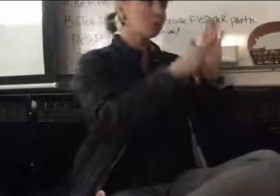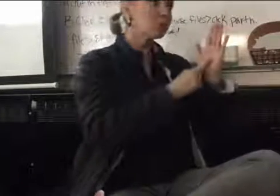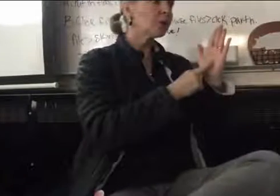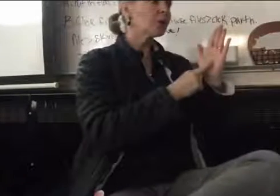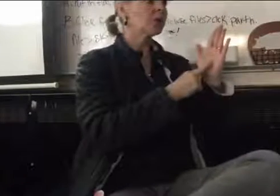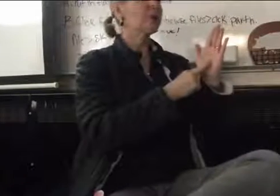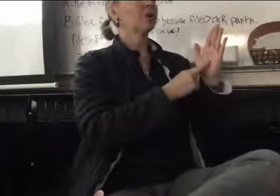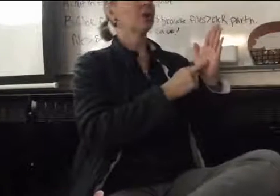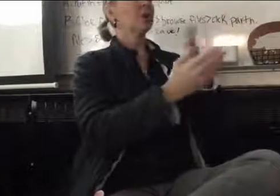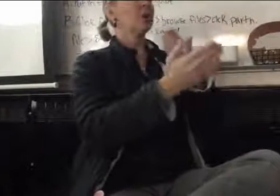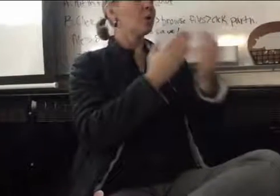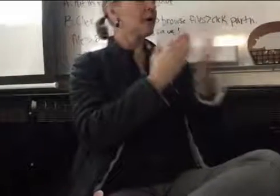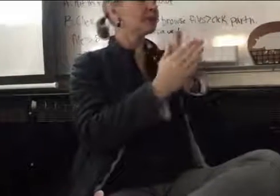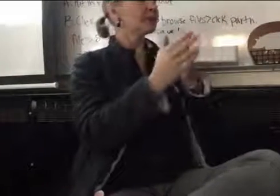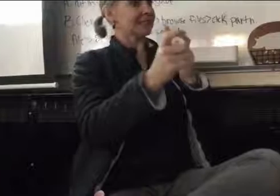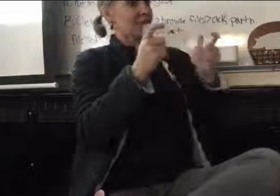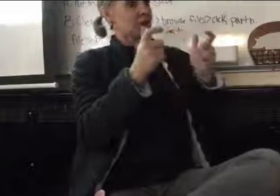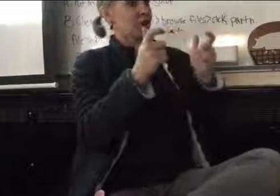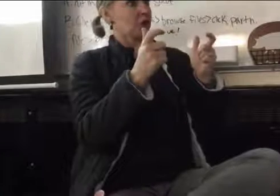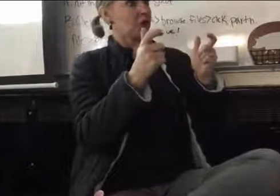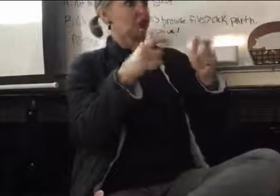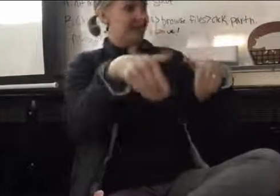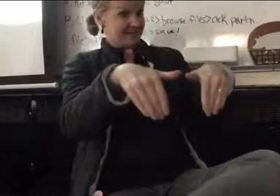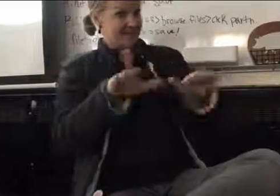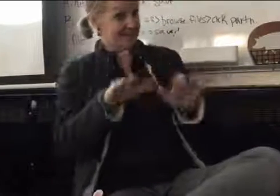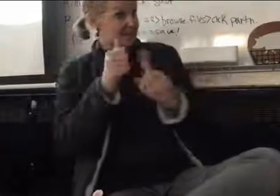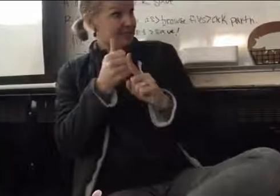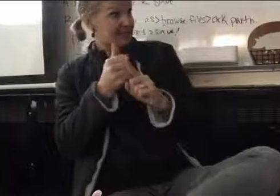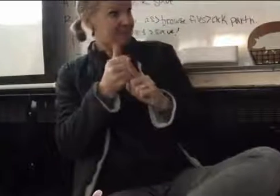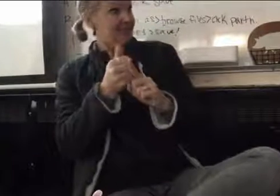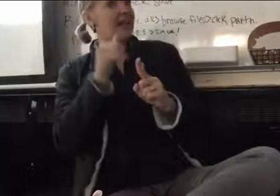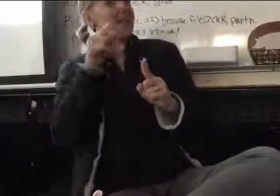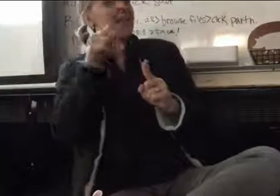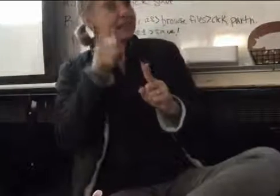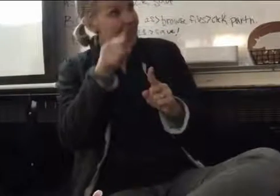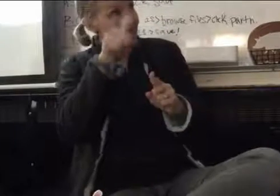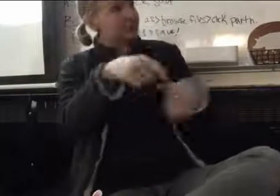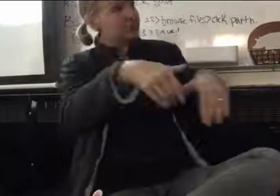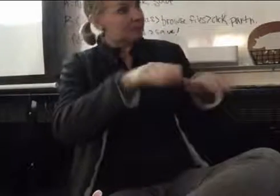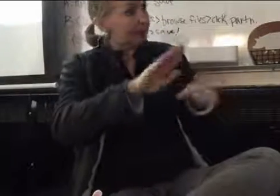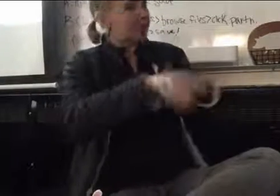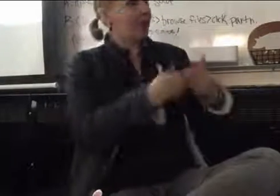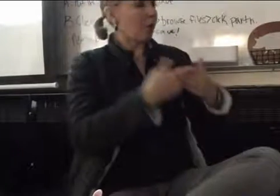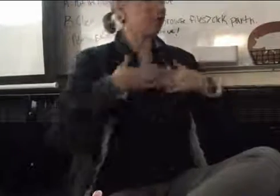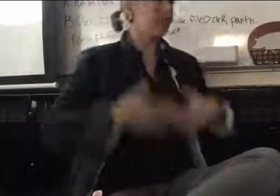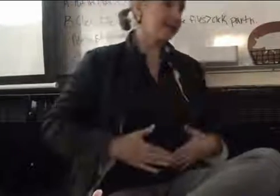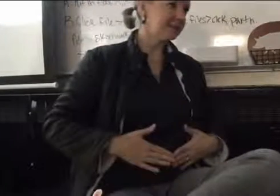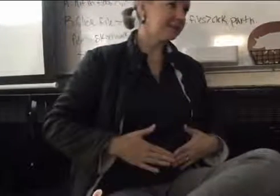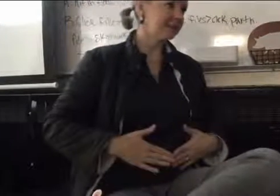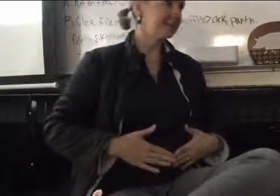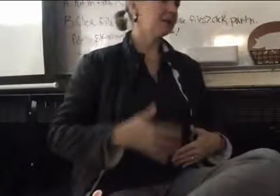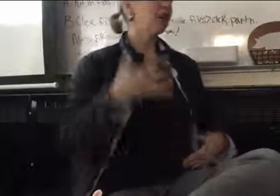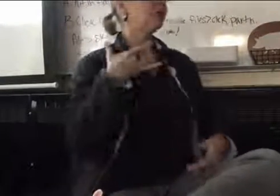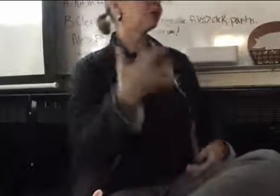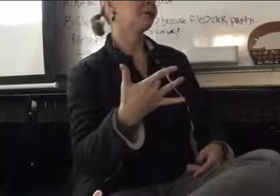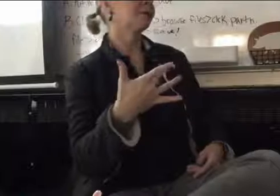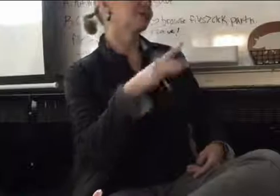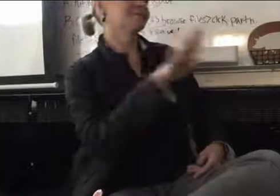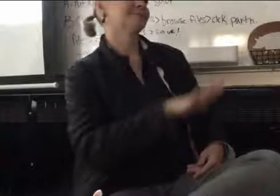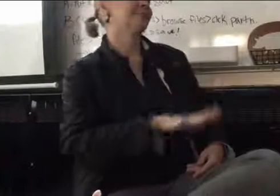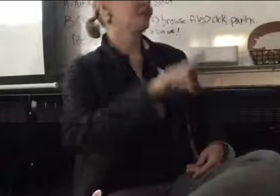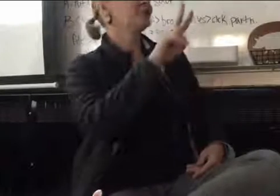that whoever was in charge of the city cemetery would be in charge of burying the bodies. Normally, this is only like maybe